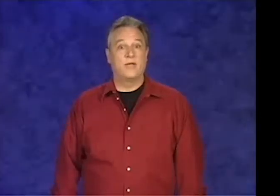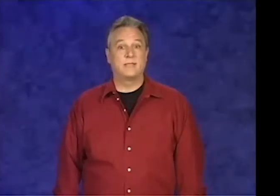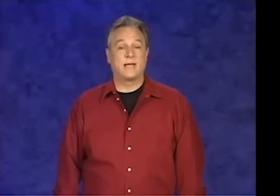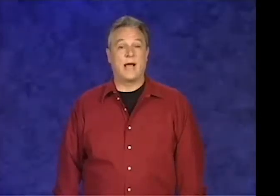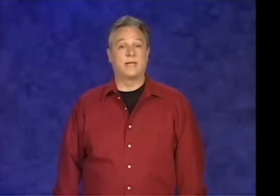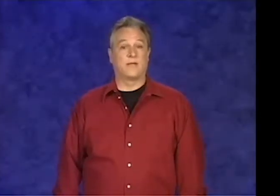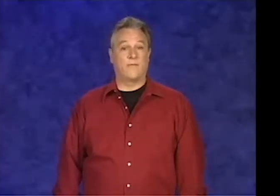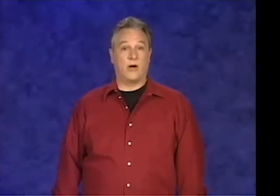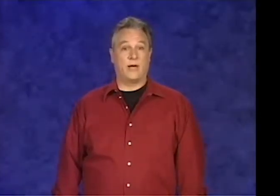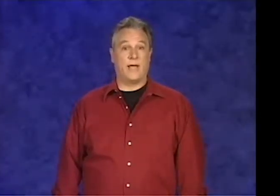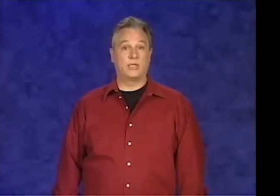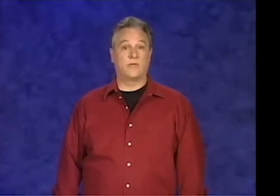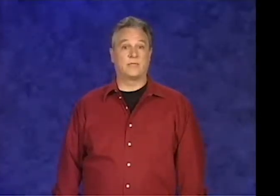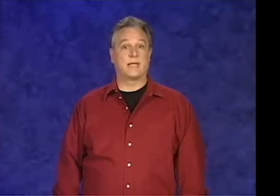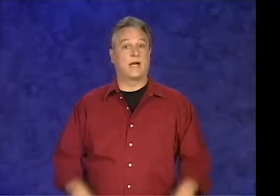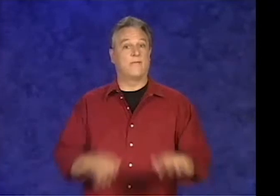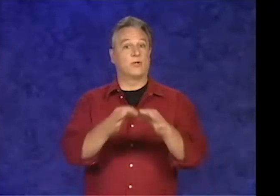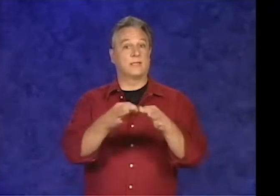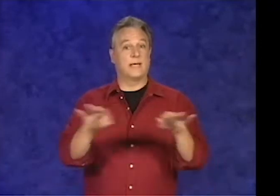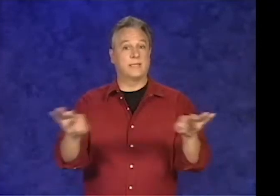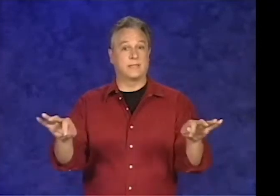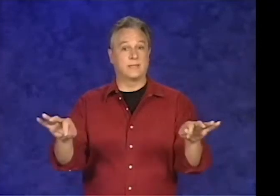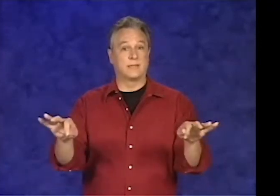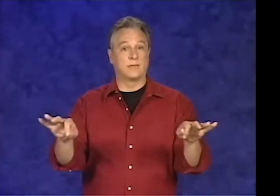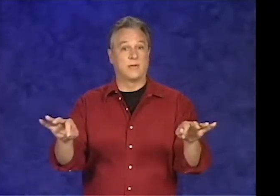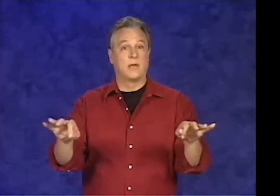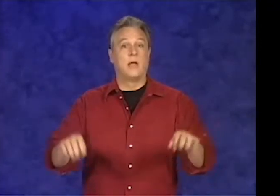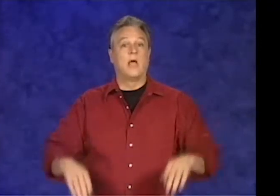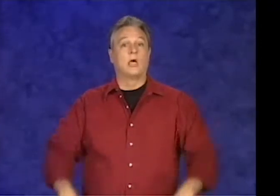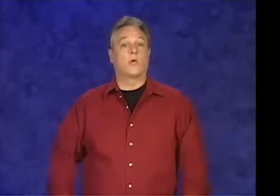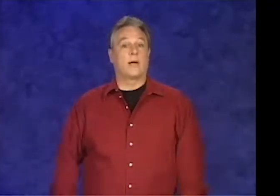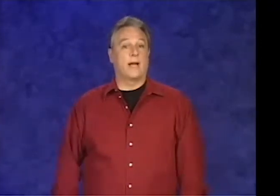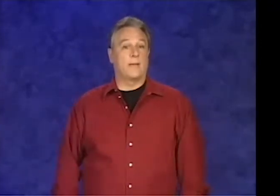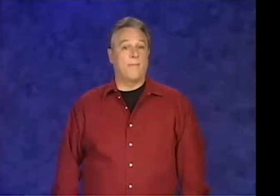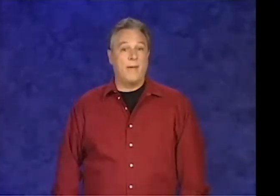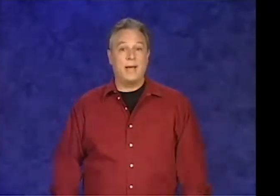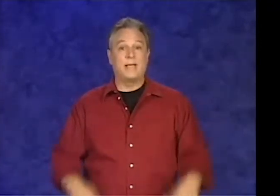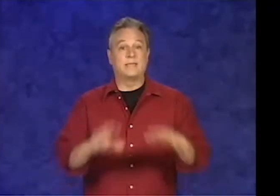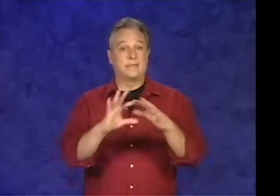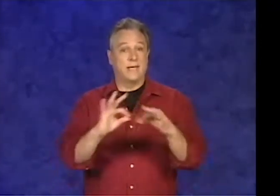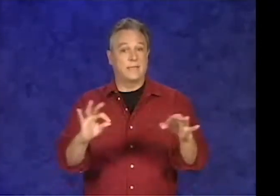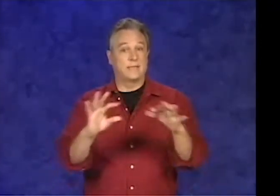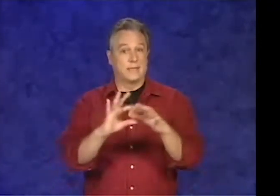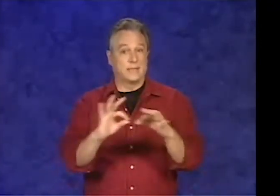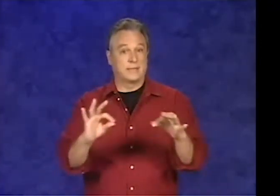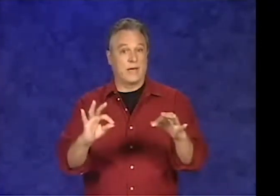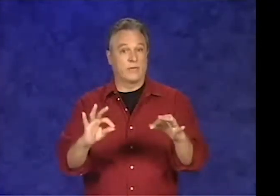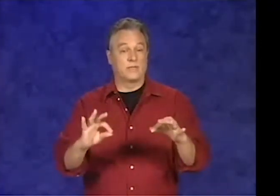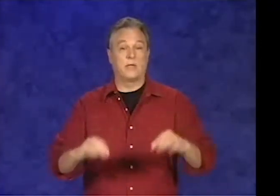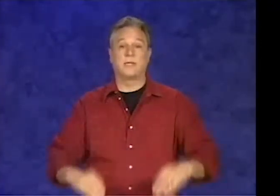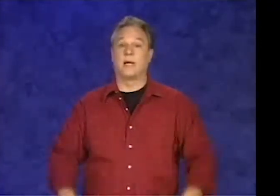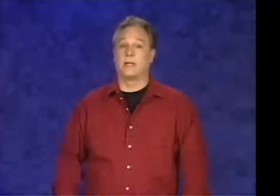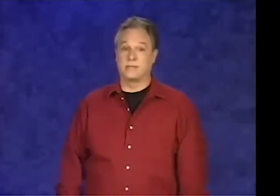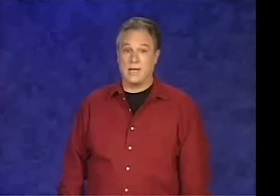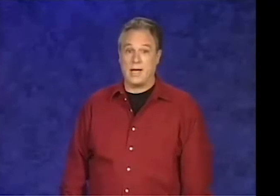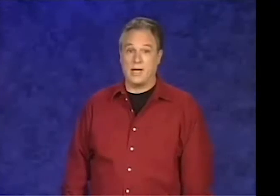This sign is a variation of the sign for sentence. Creating many sentences can result in an